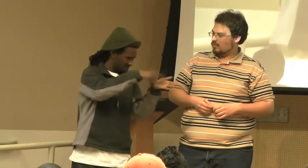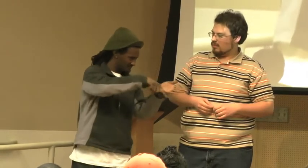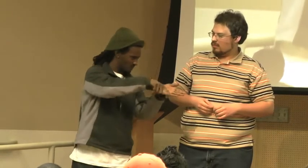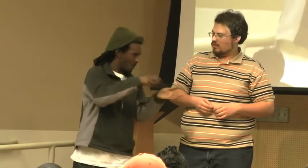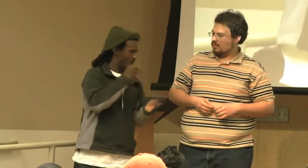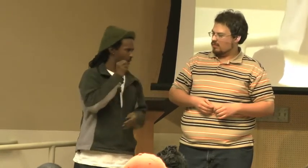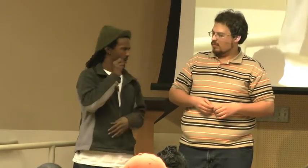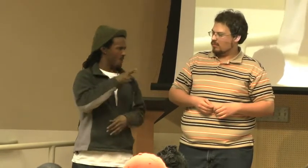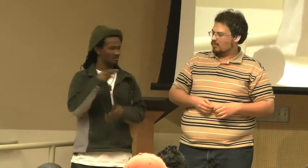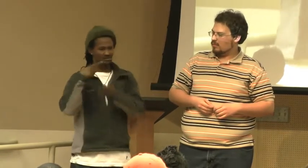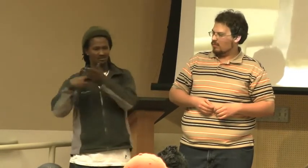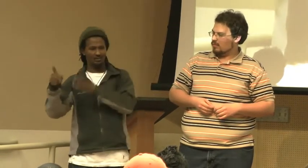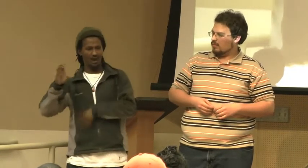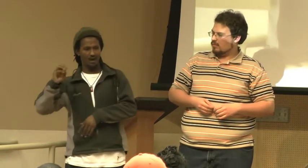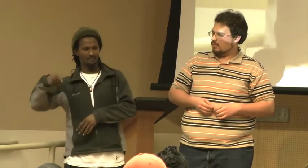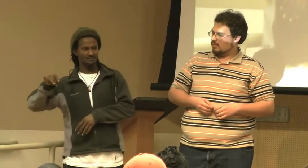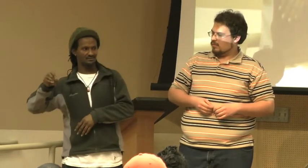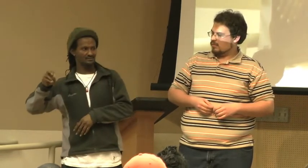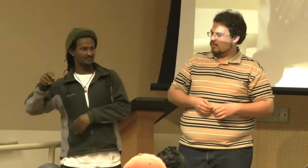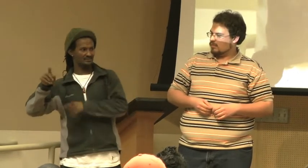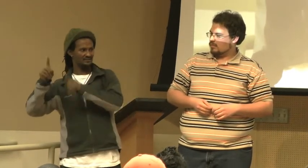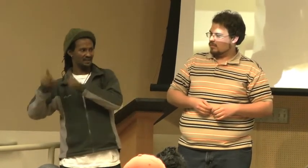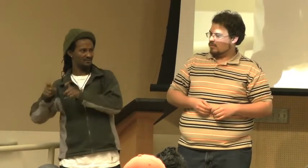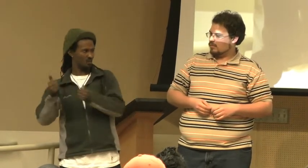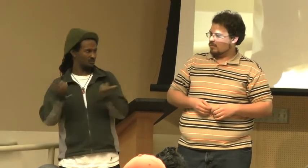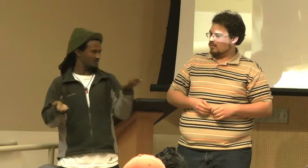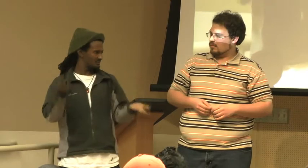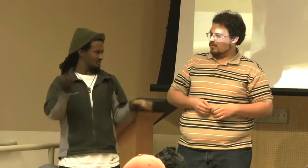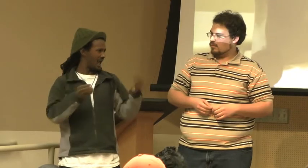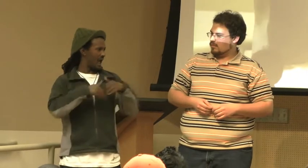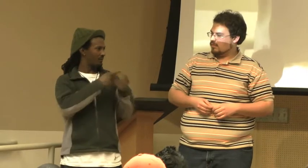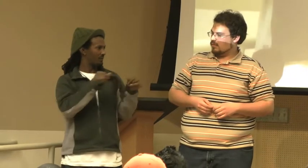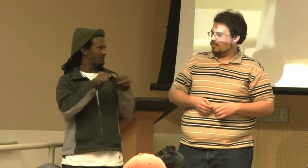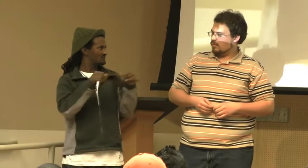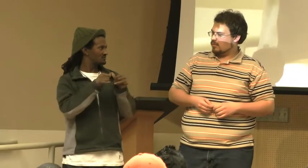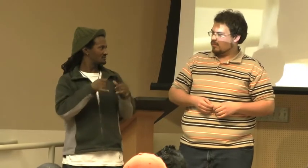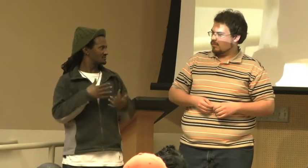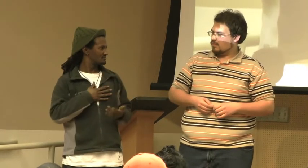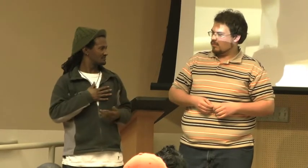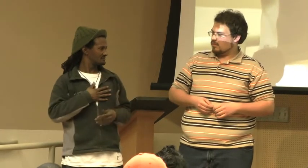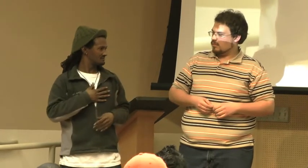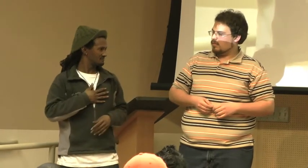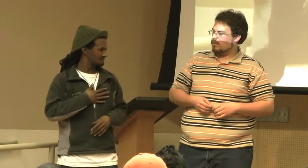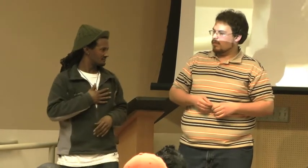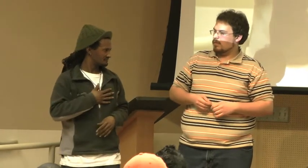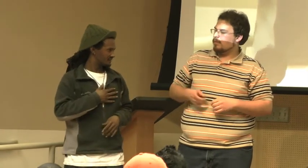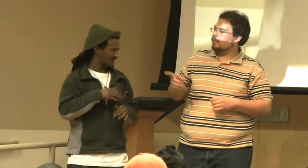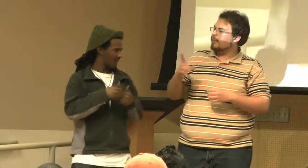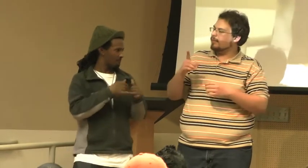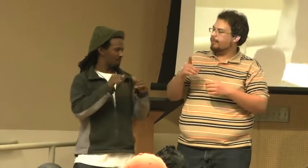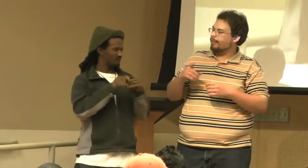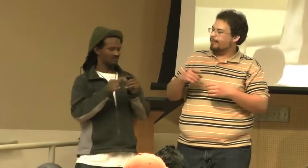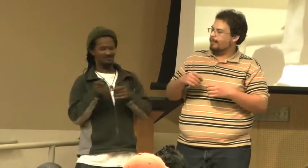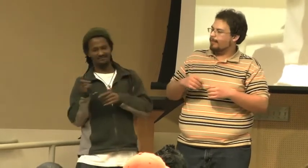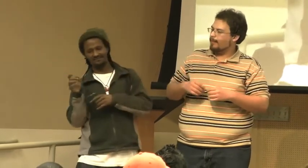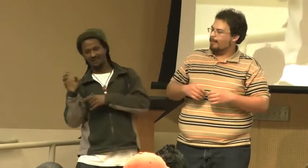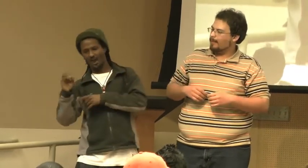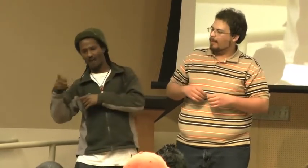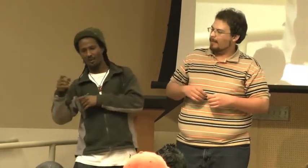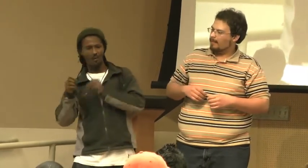gave me, you know, registration for class D. So it seems that the test was immediately acknowledged prior